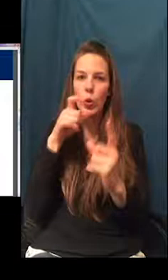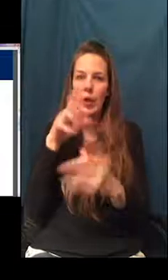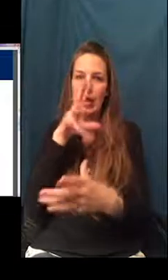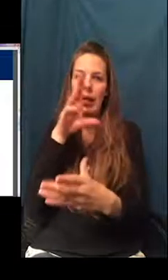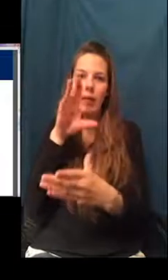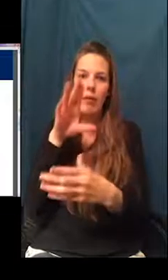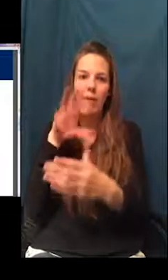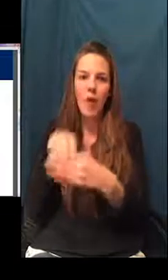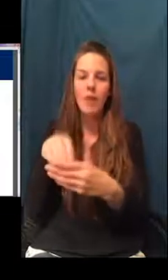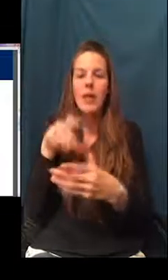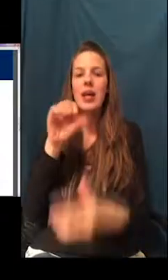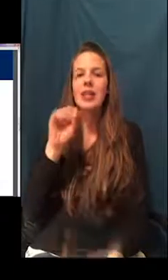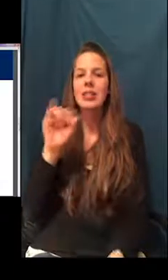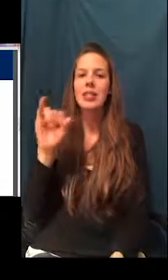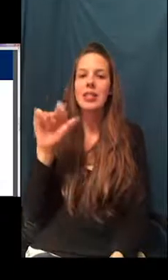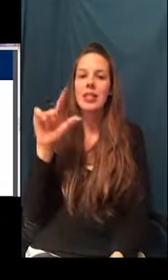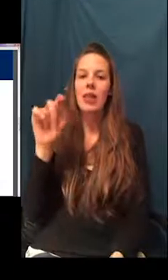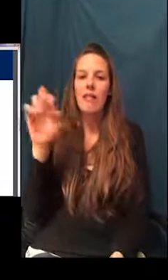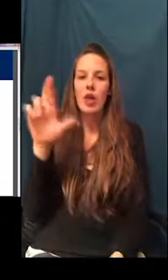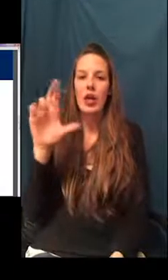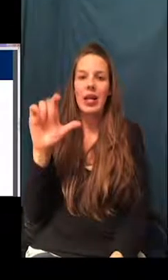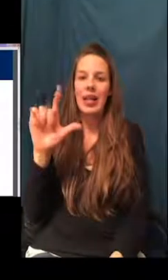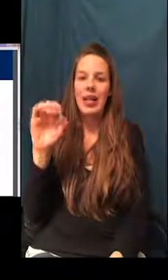if somebody wants to do research on that.